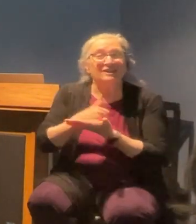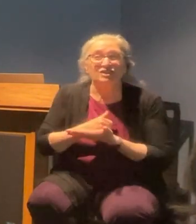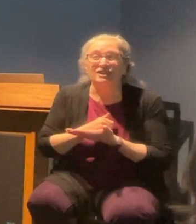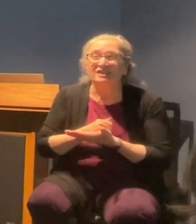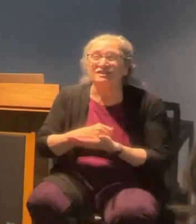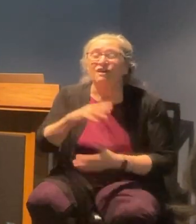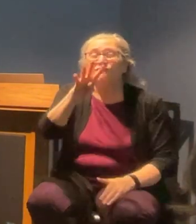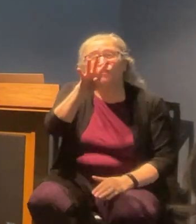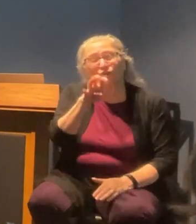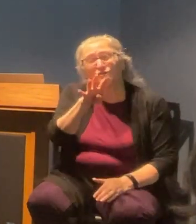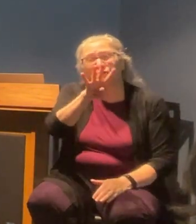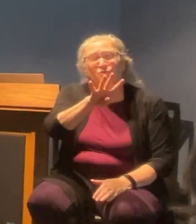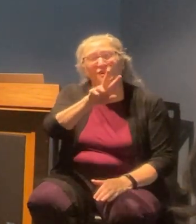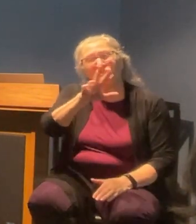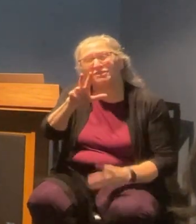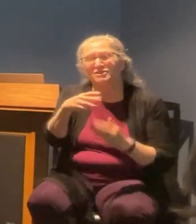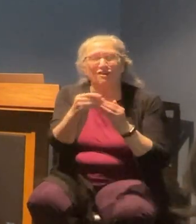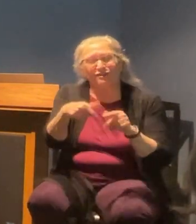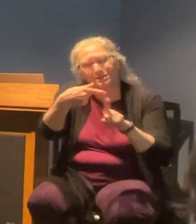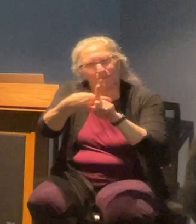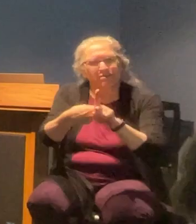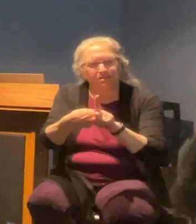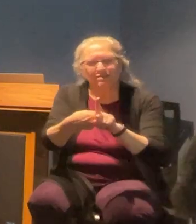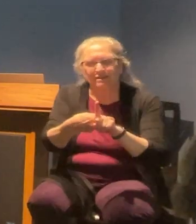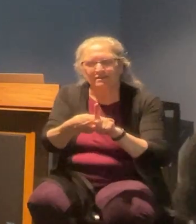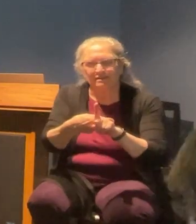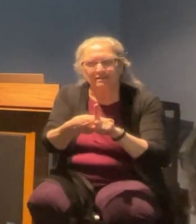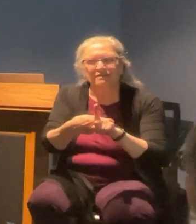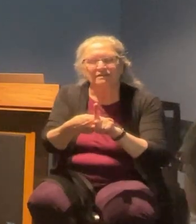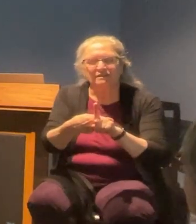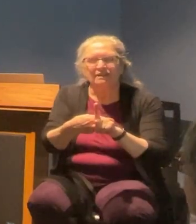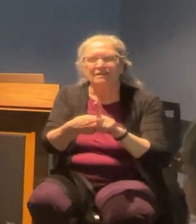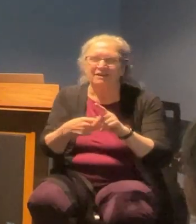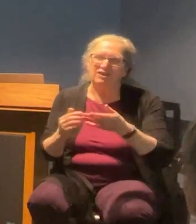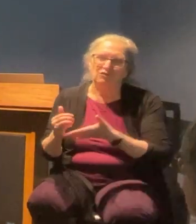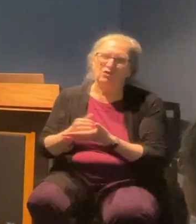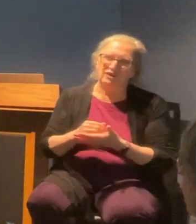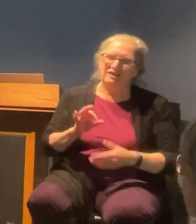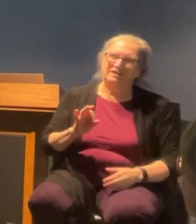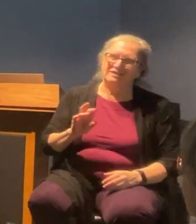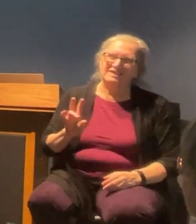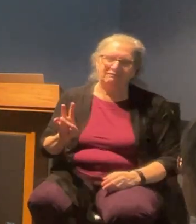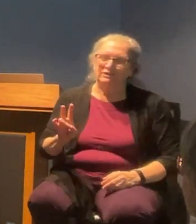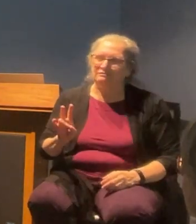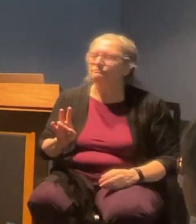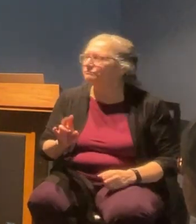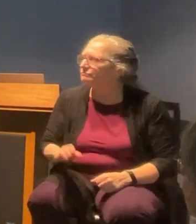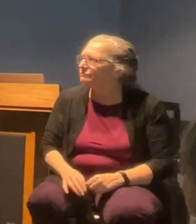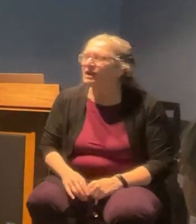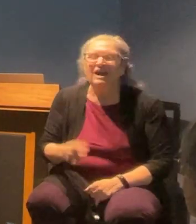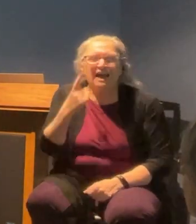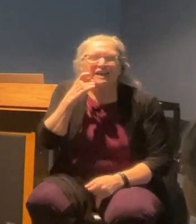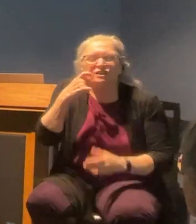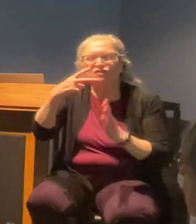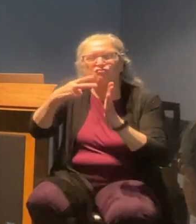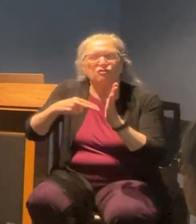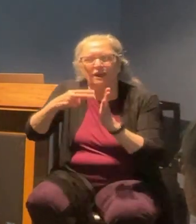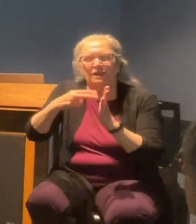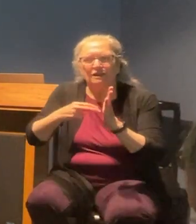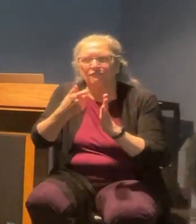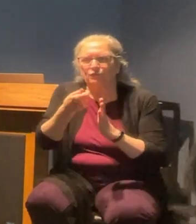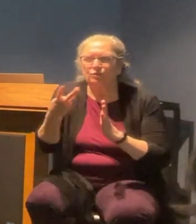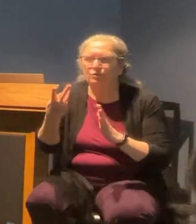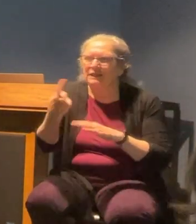$443 per month. So I just want to add that I just read a few days ago that